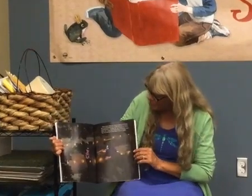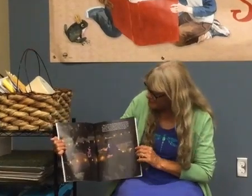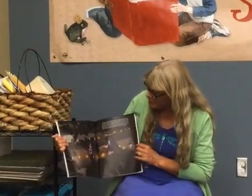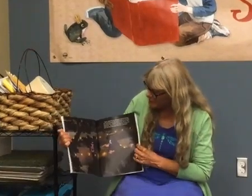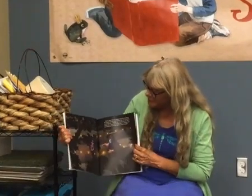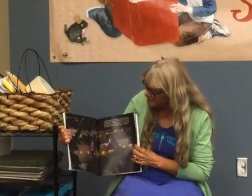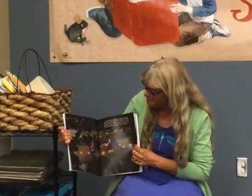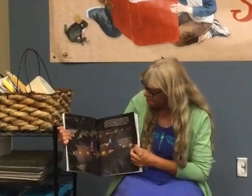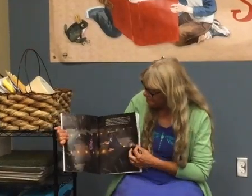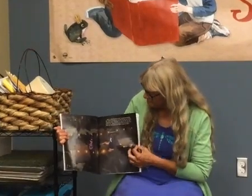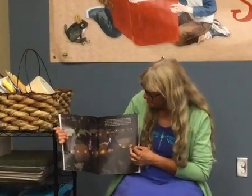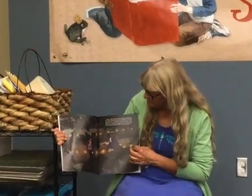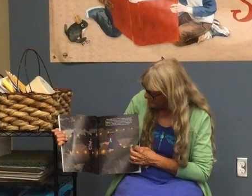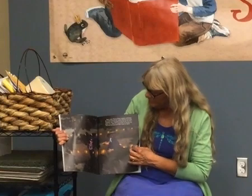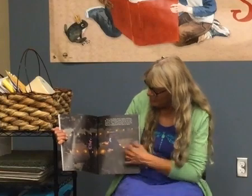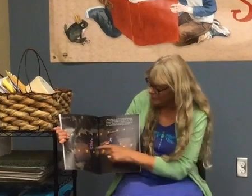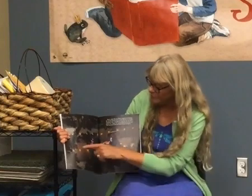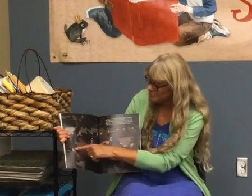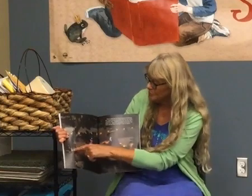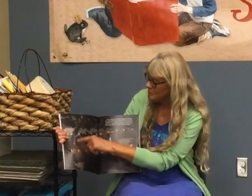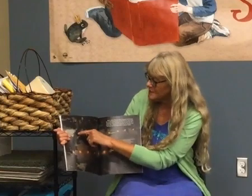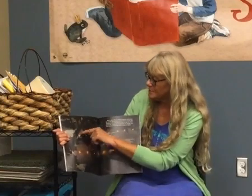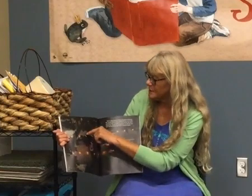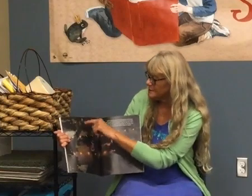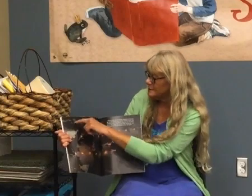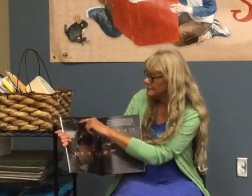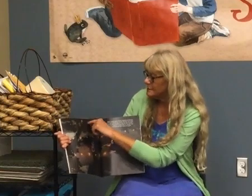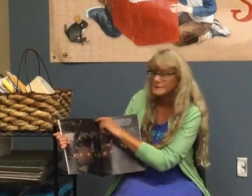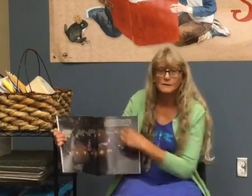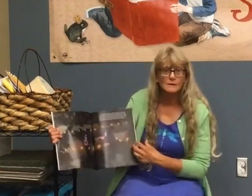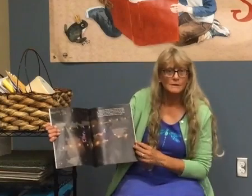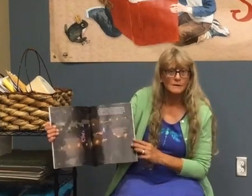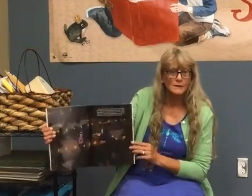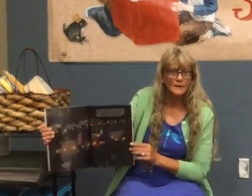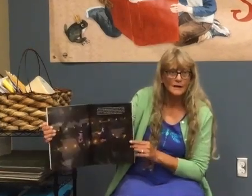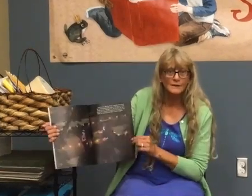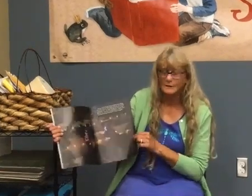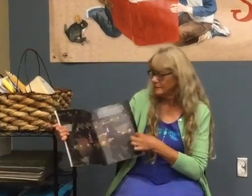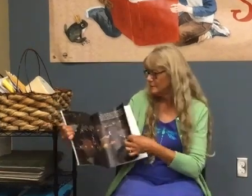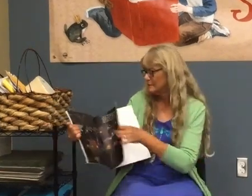I don't know if he saw her. Look at all those balloons they planted.